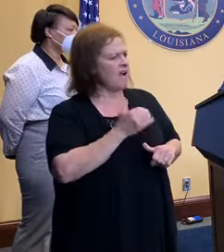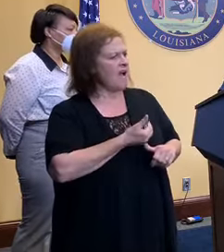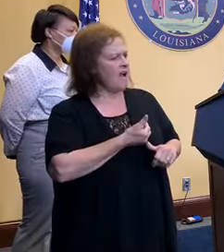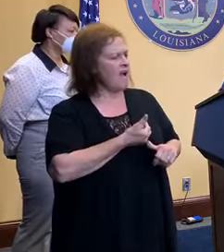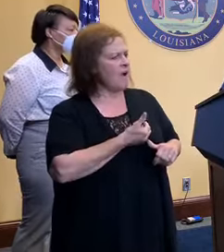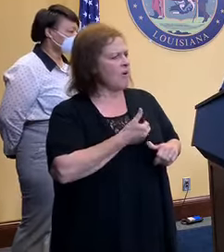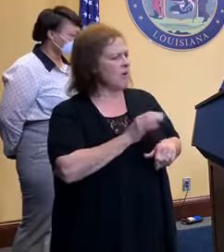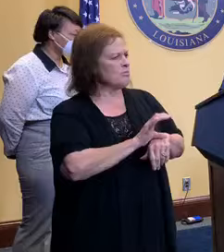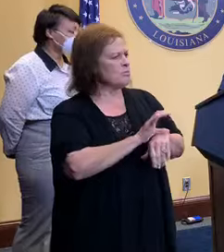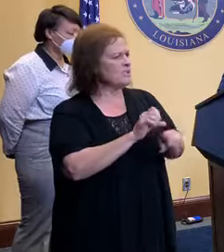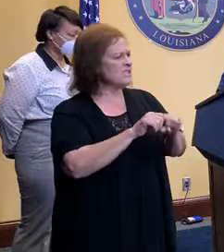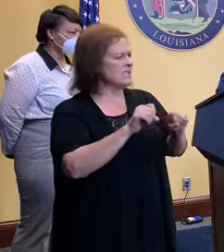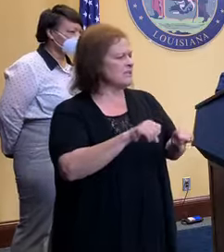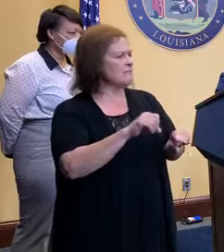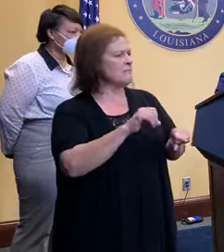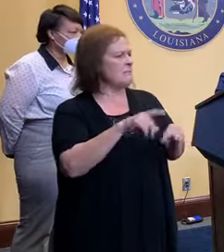budget.